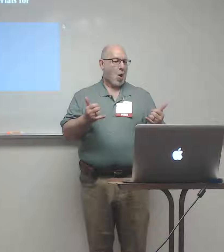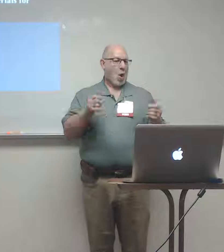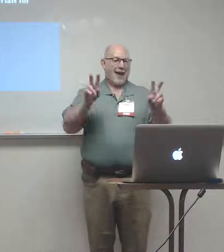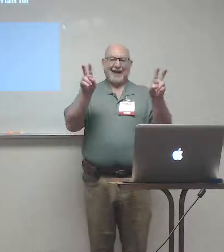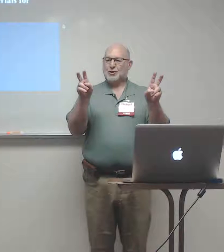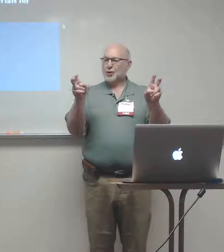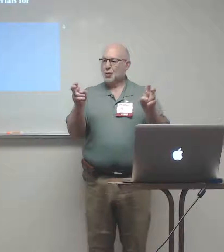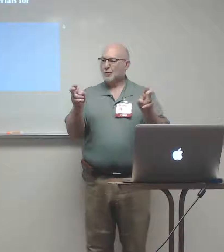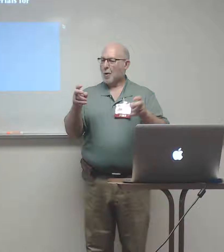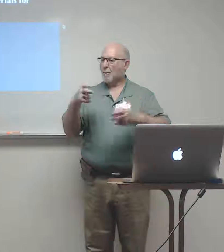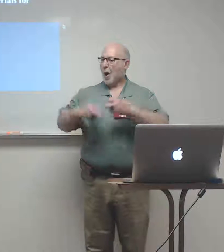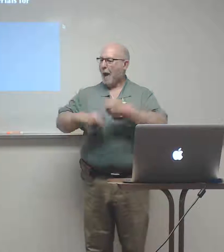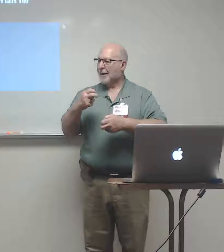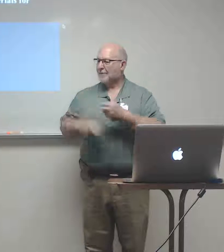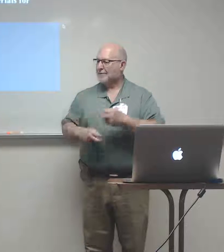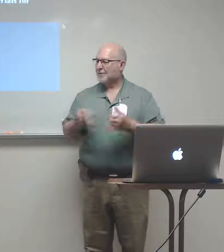Current issues,